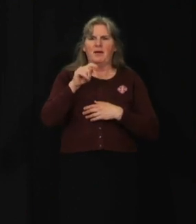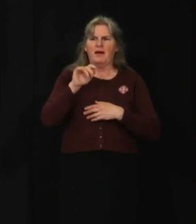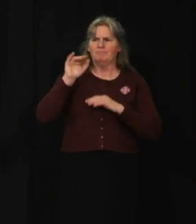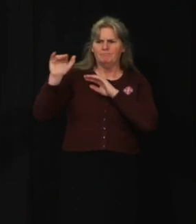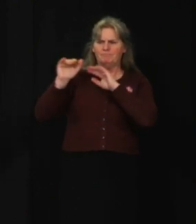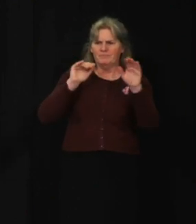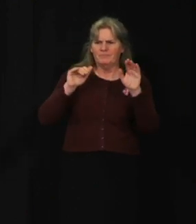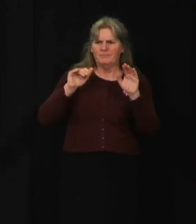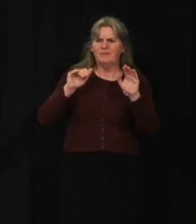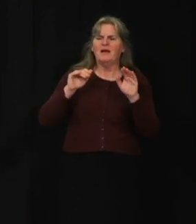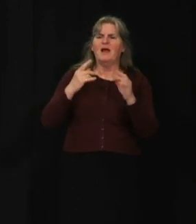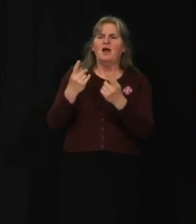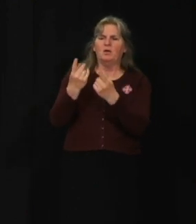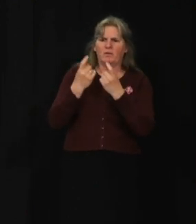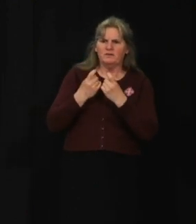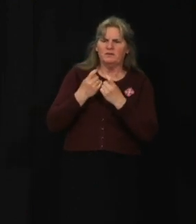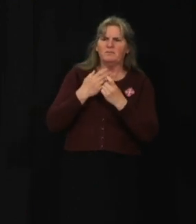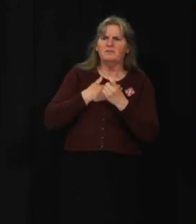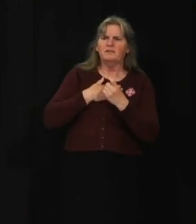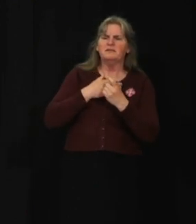a question?